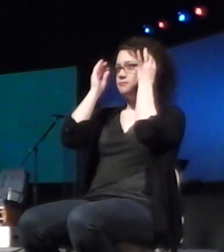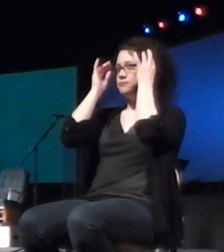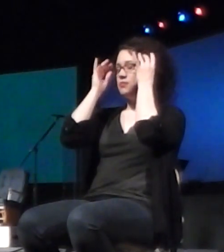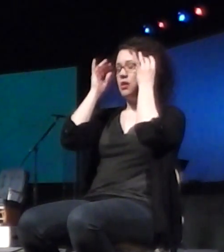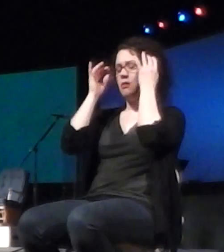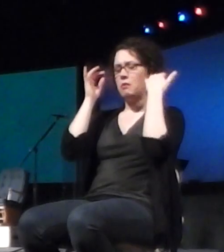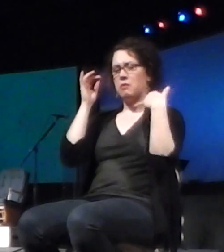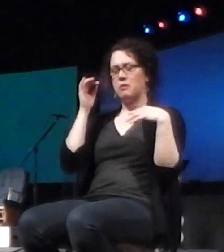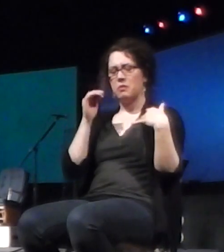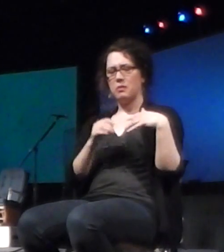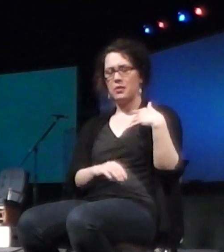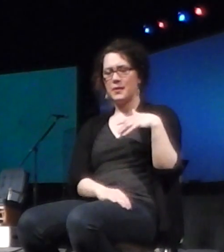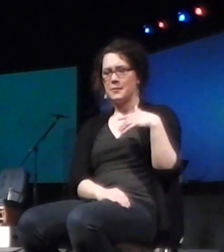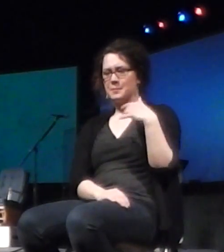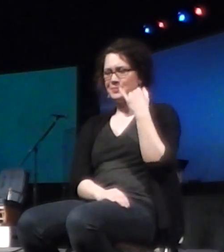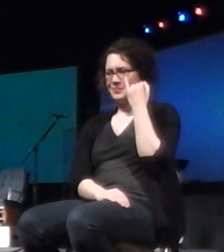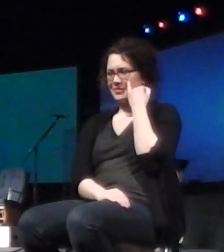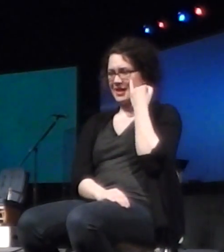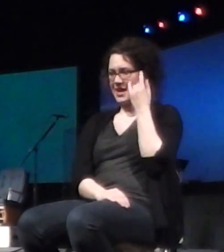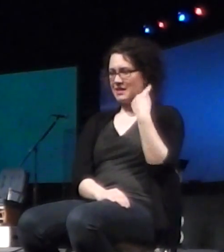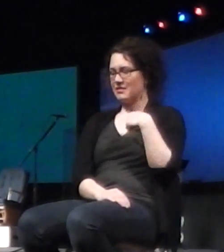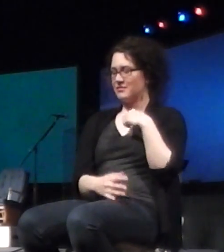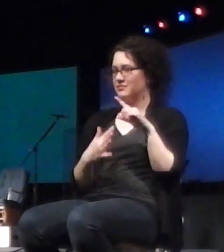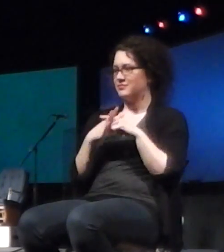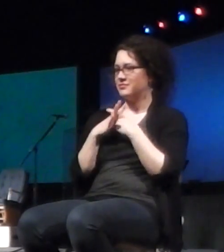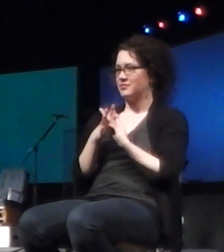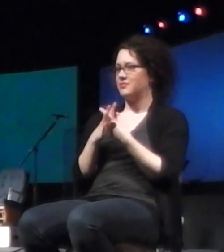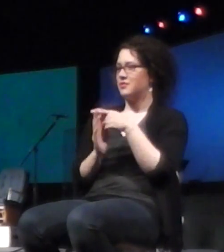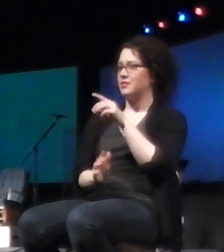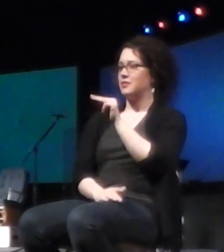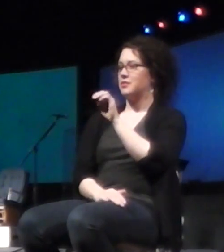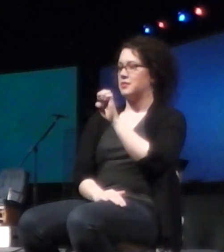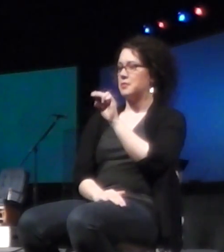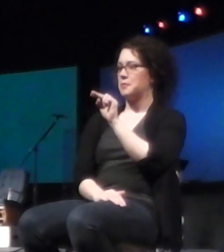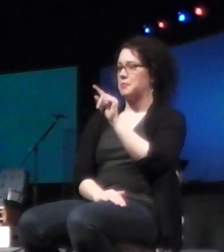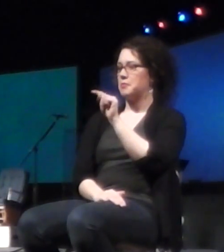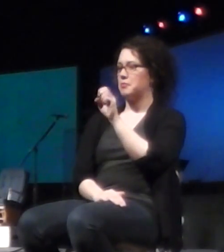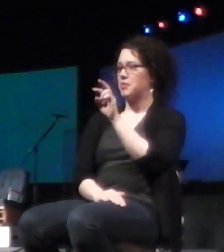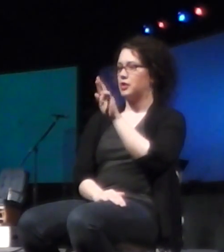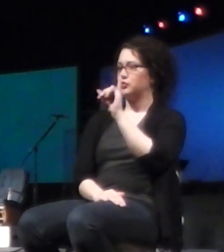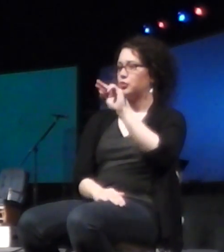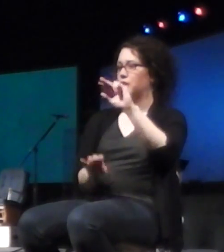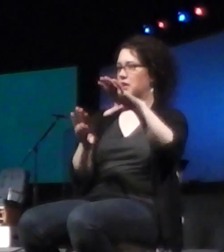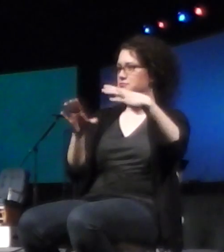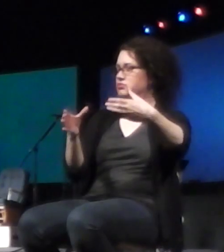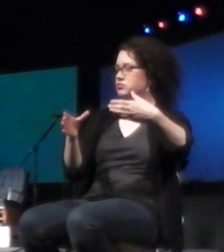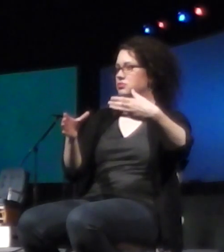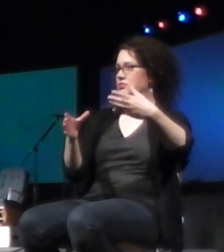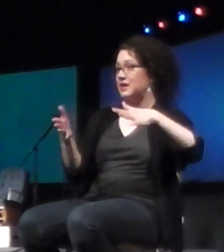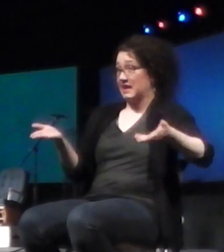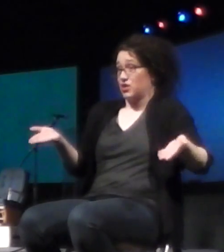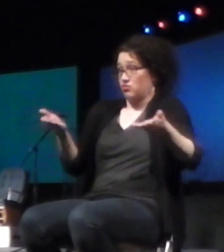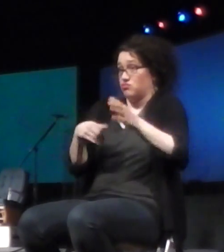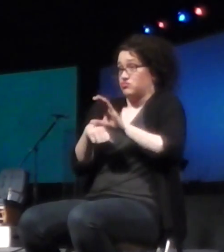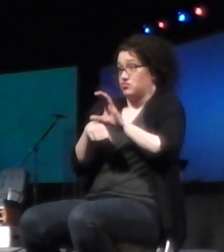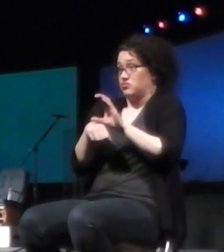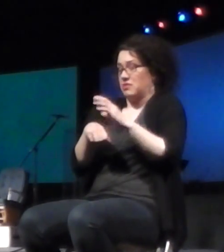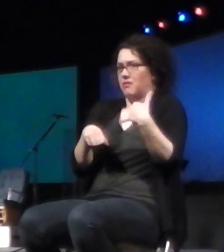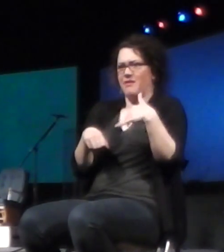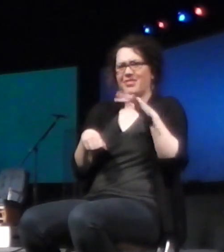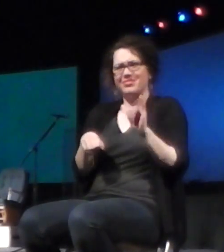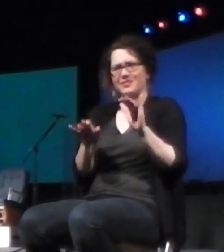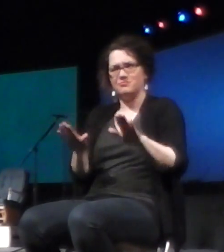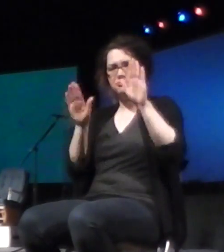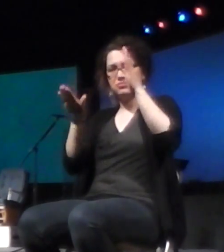it be awesome if we could start a mentoring initiative here at the church? Wouldn't it be amazing if these